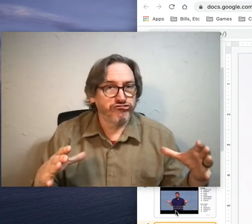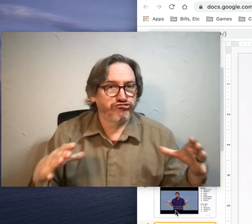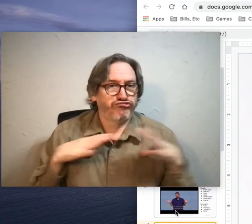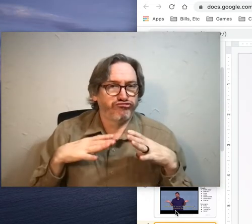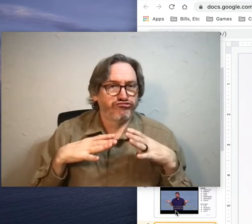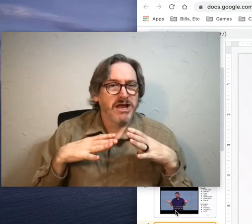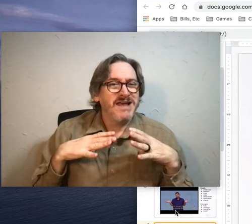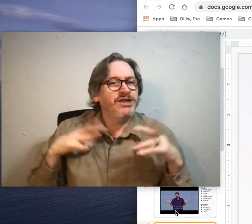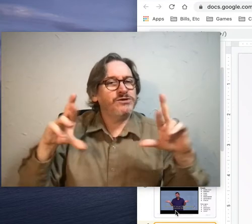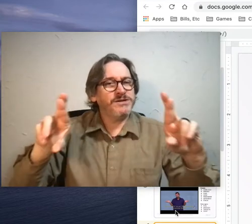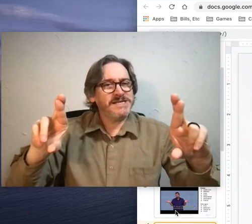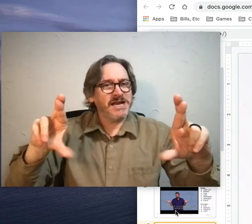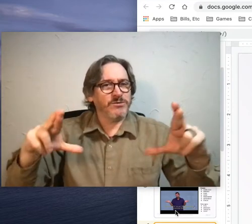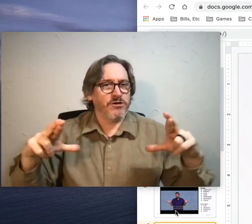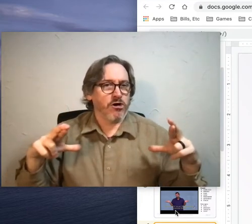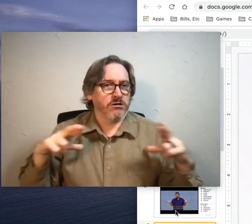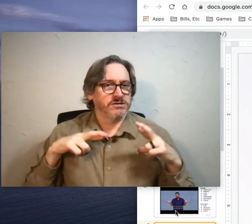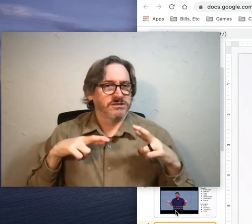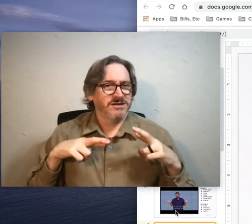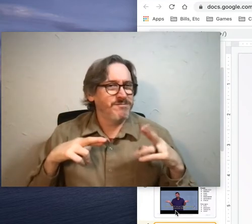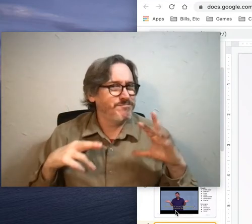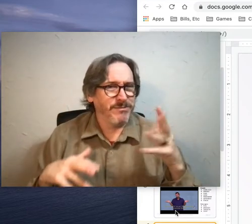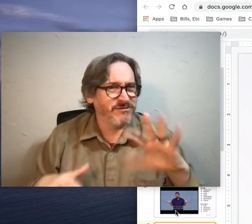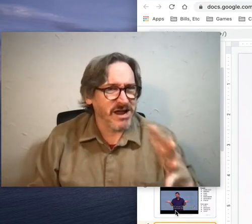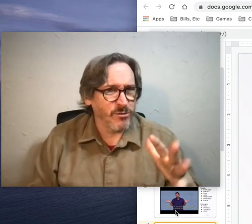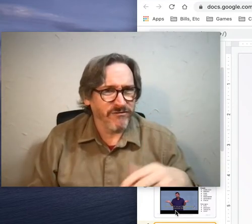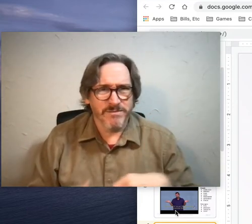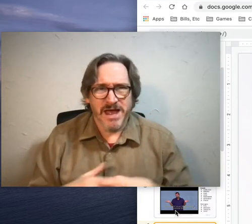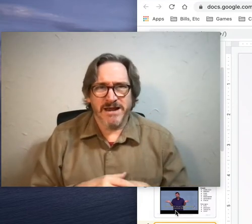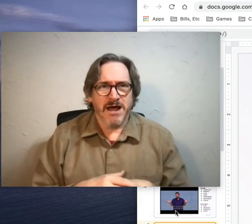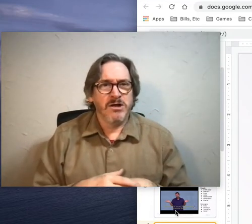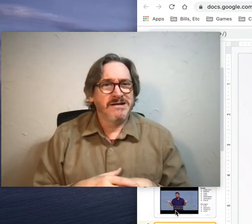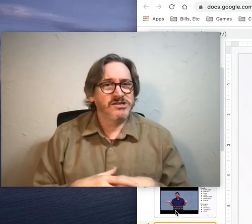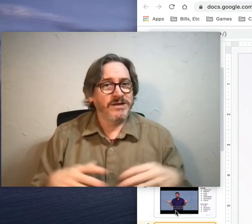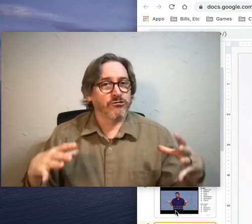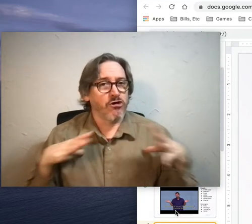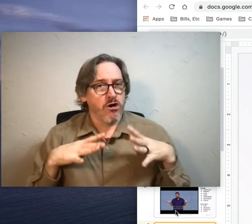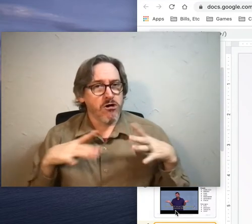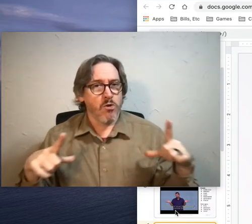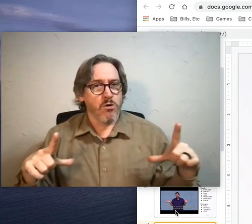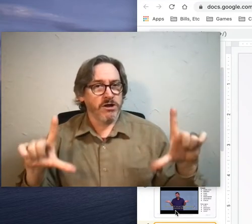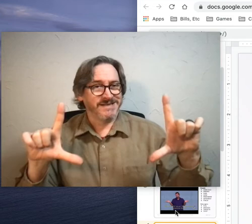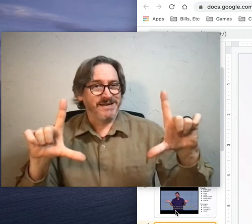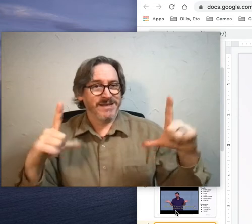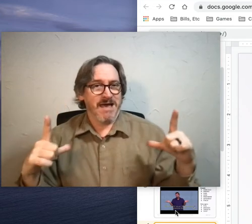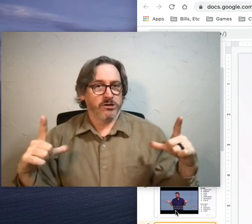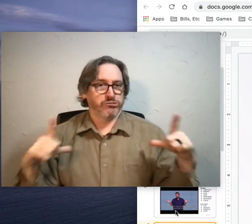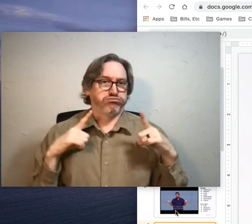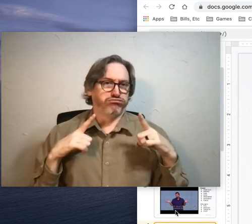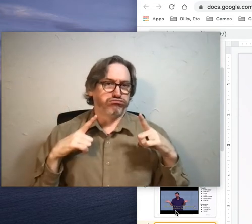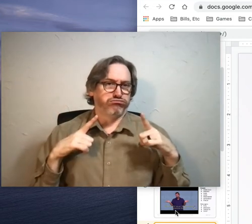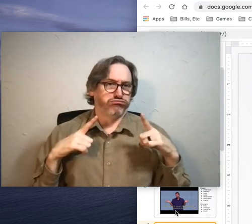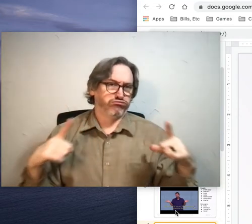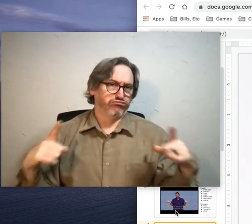Retired used to be signed with R's. People have gotten away from that now. So either R or you'll see with